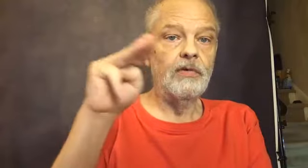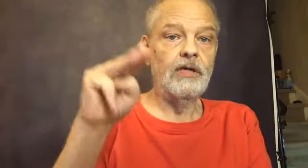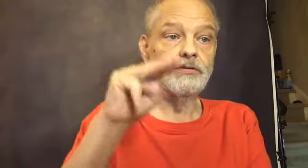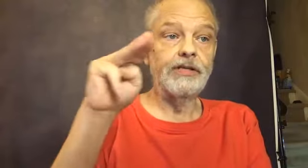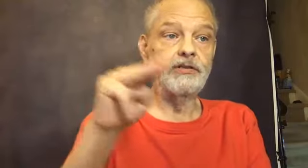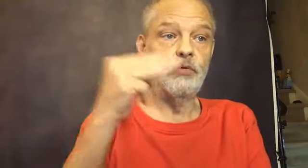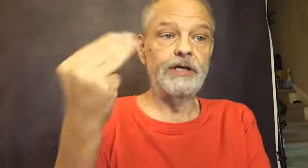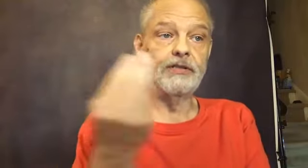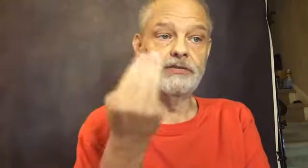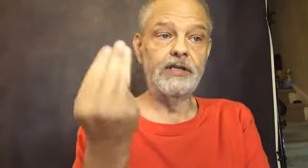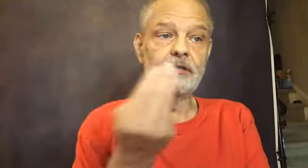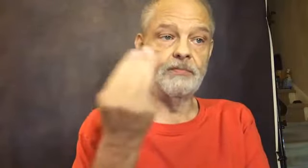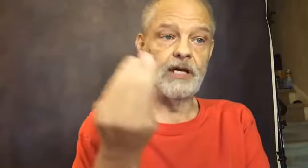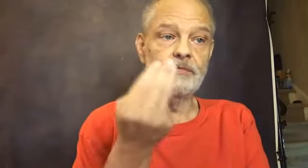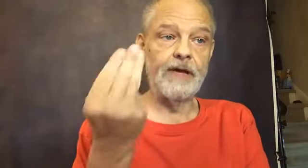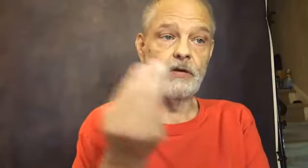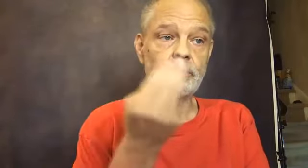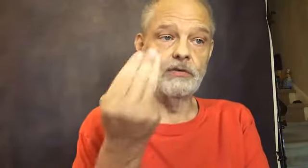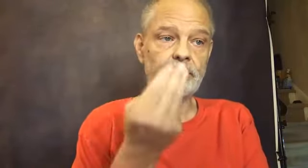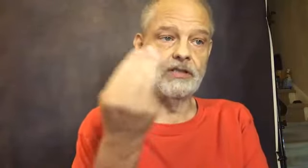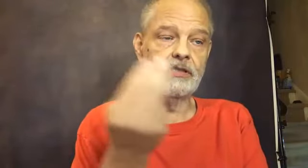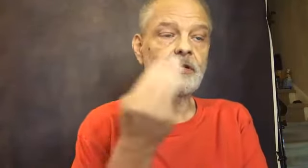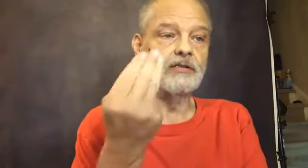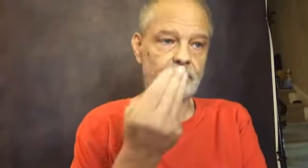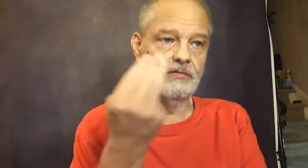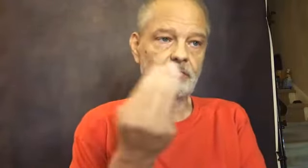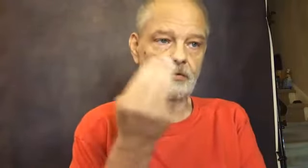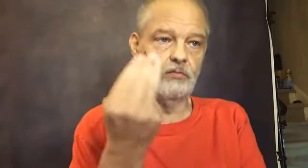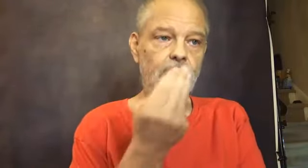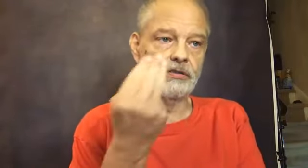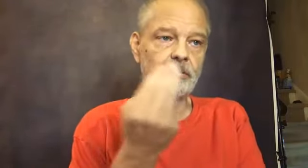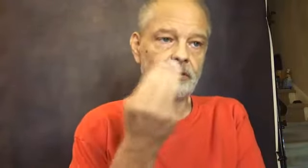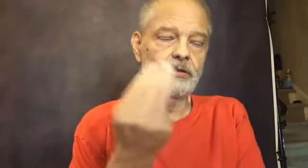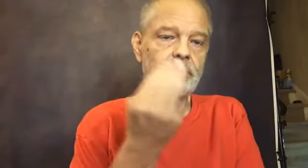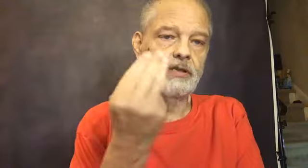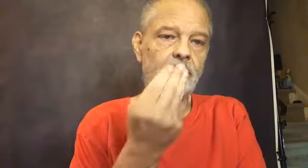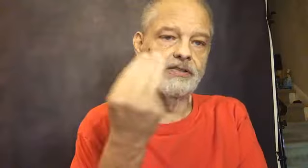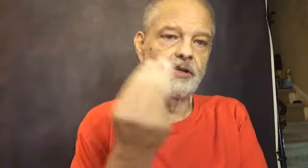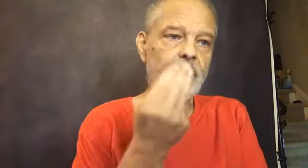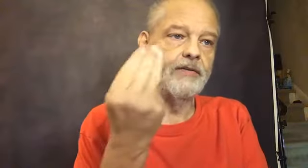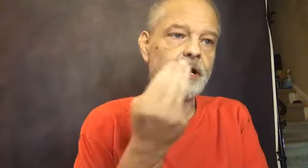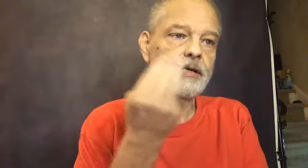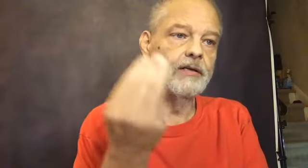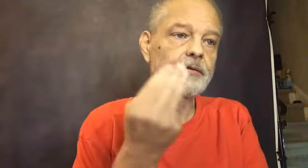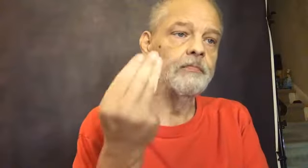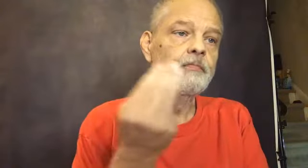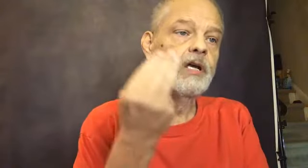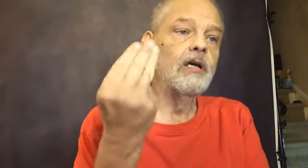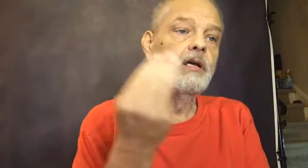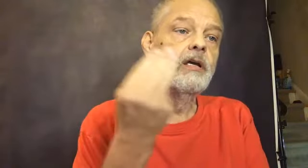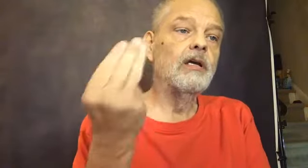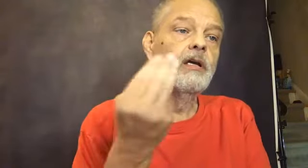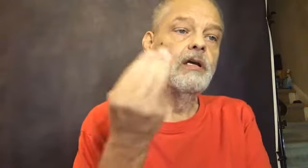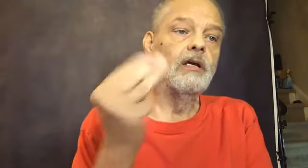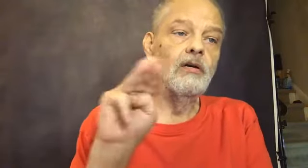you'll see it two ways. You'll see it sometimes backward. You'll see it sometimes you'll see the back of their hand or